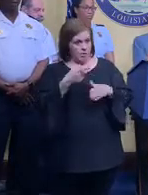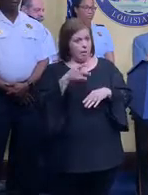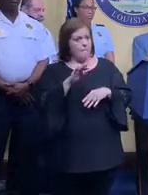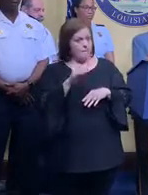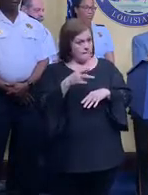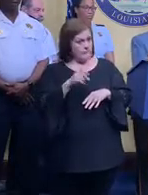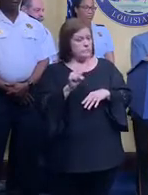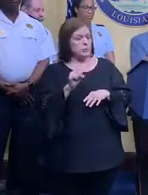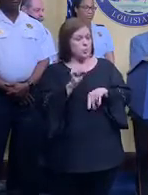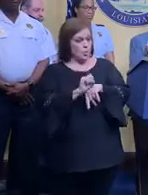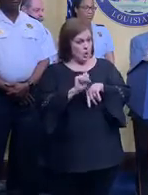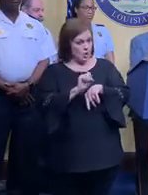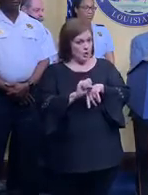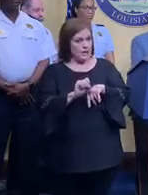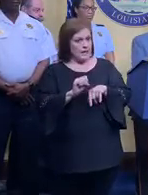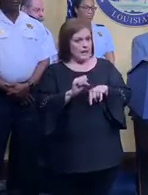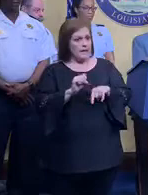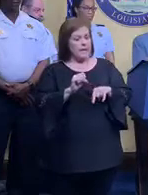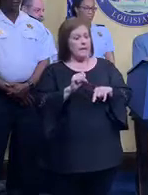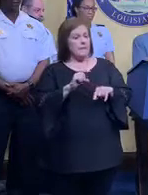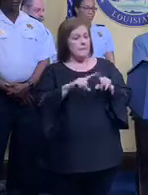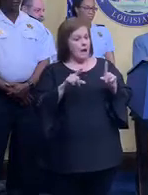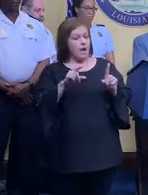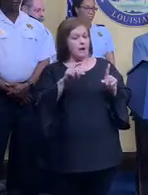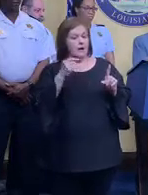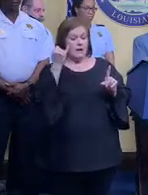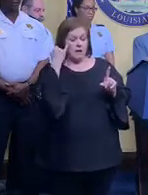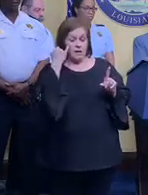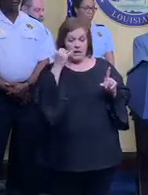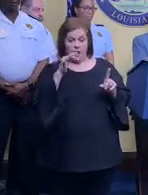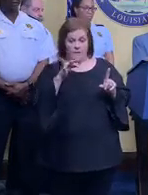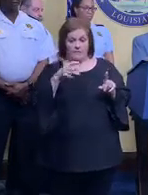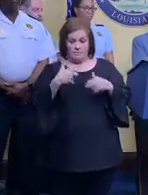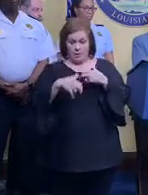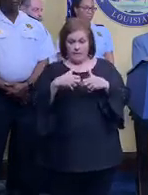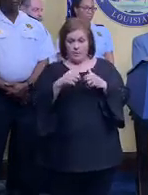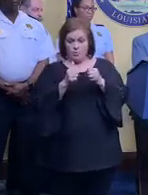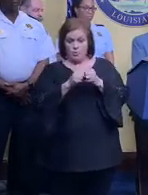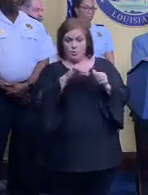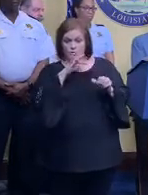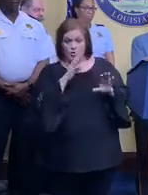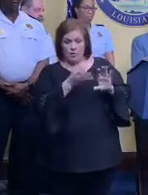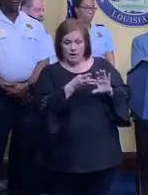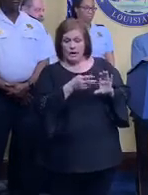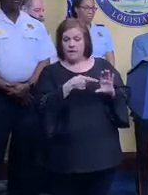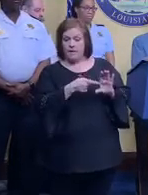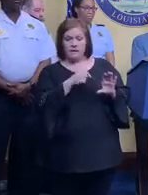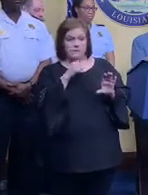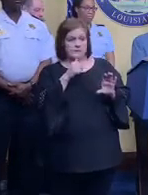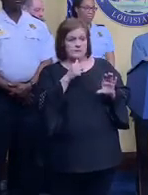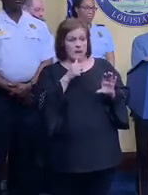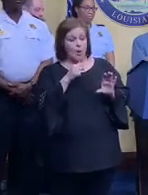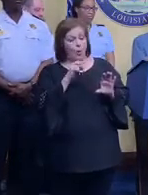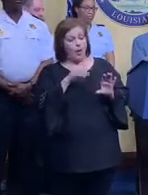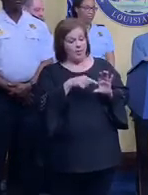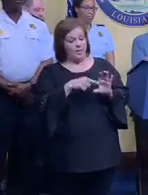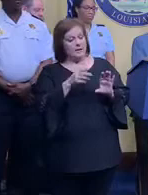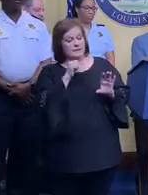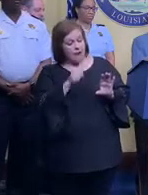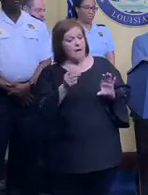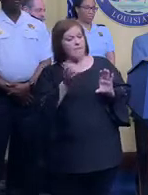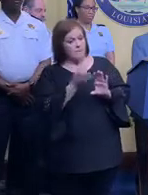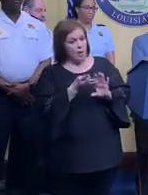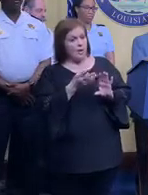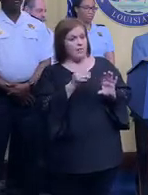it, but it has to get to me. So if there is an issue with the catch basin and that's impeding flow into the collection system,